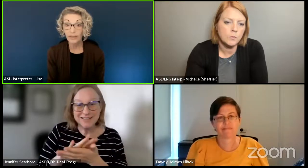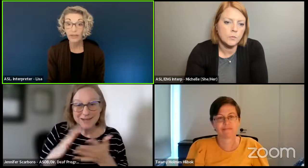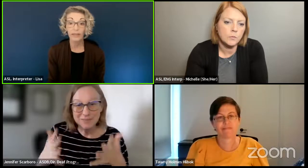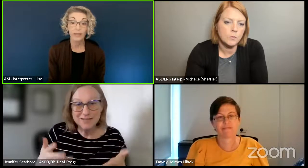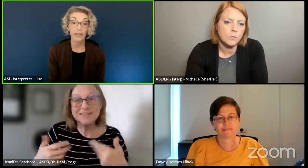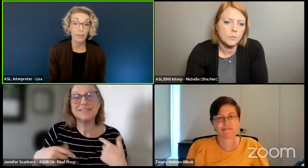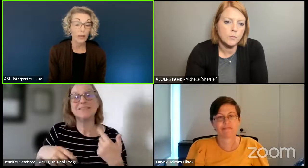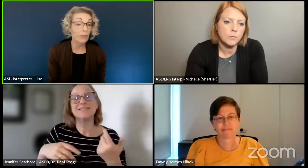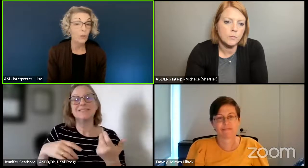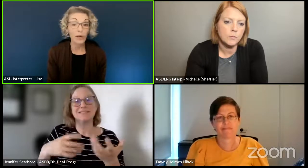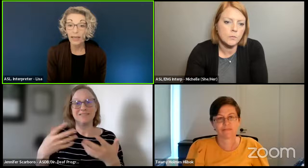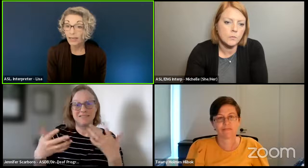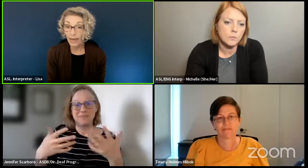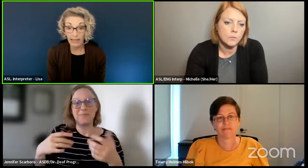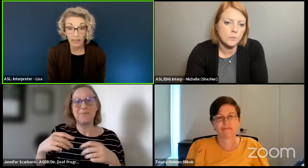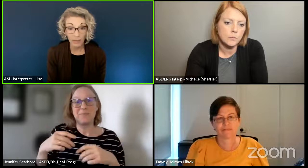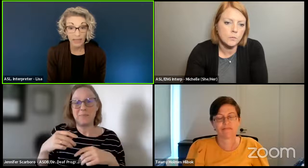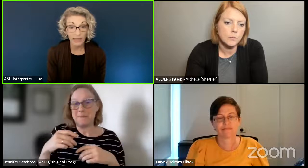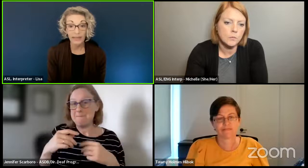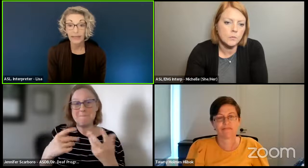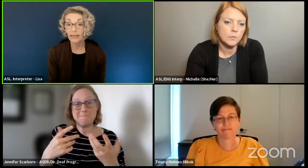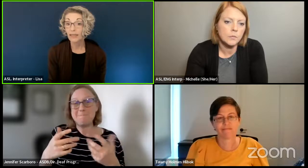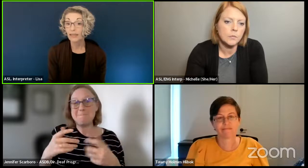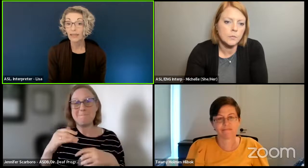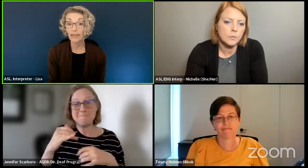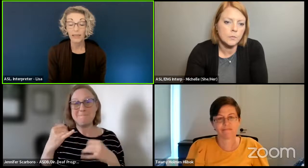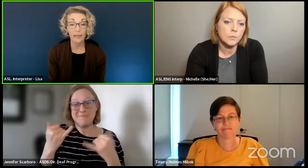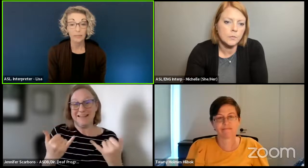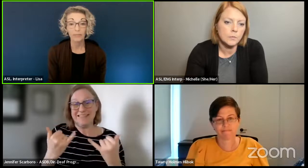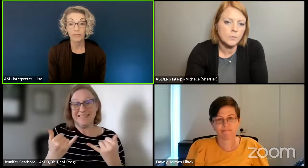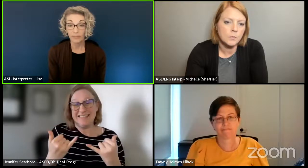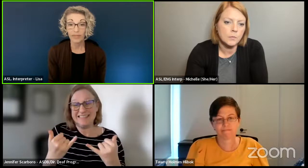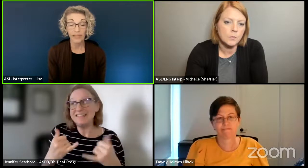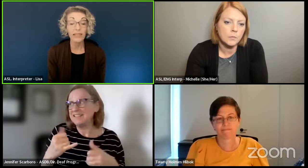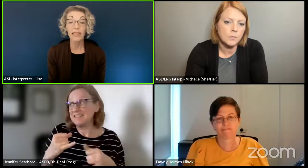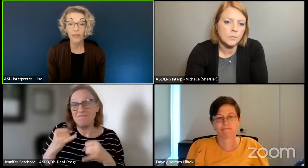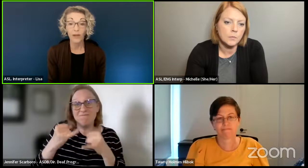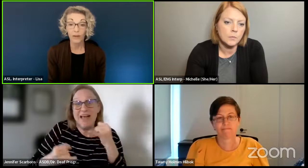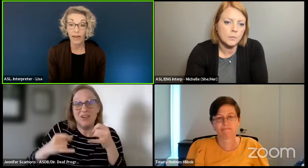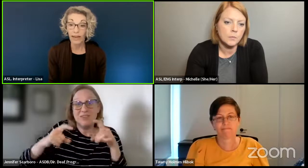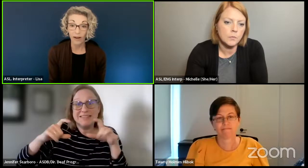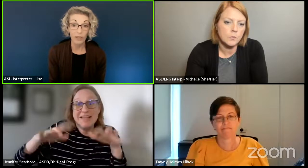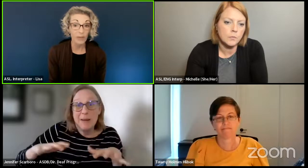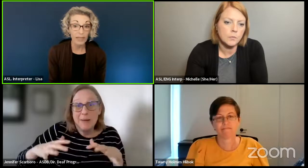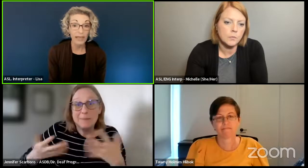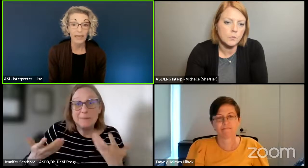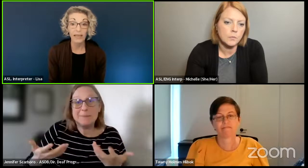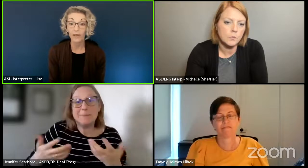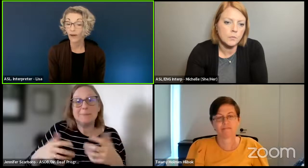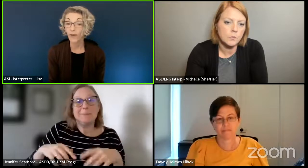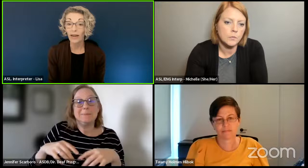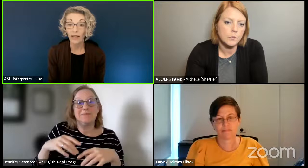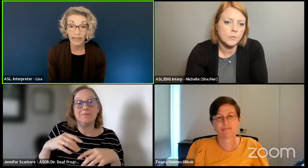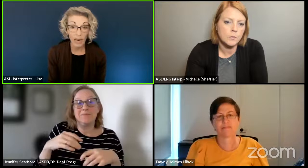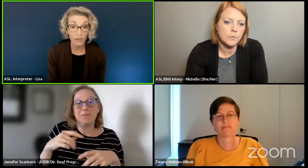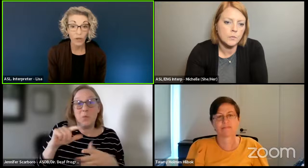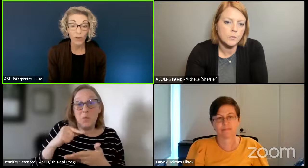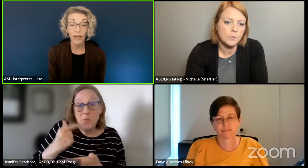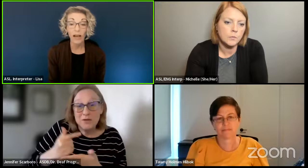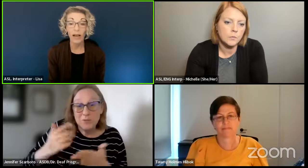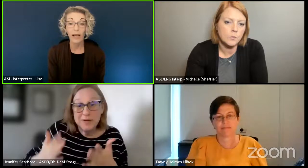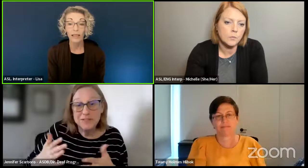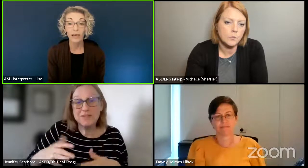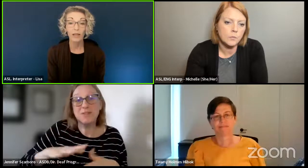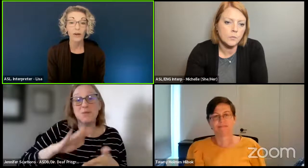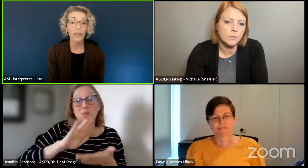teachers, people working in academics. It's difficult right now. It's busy. There are final exams